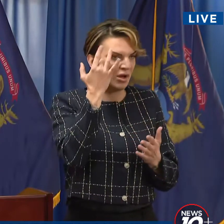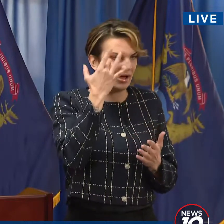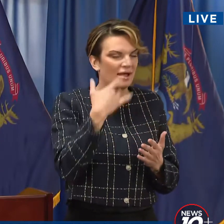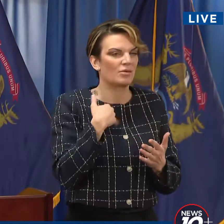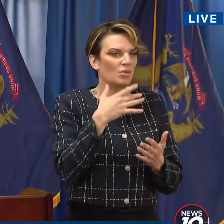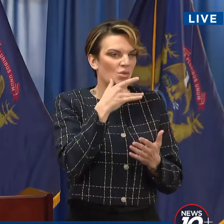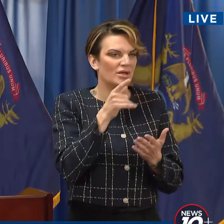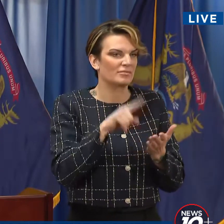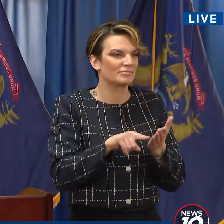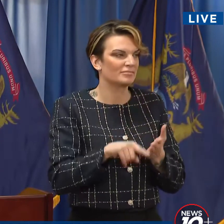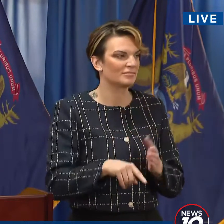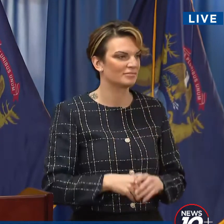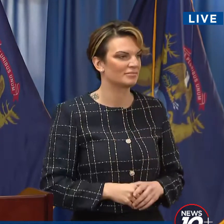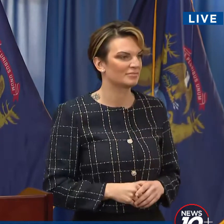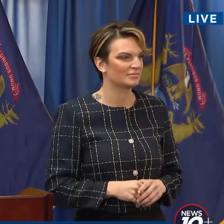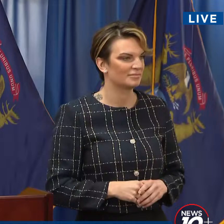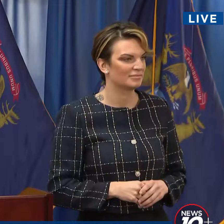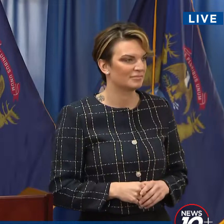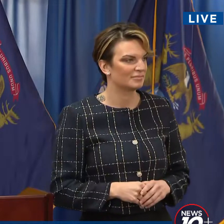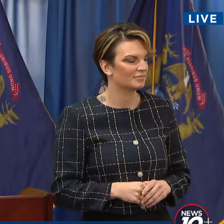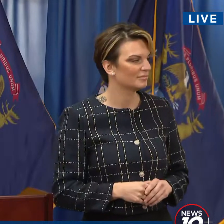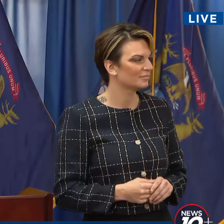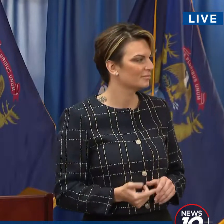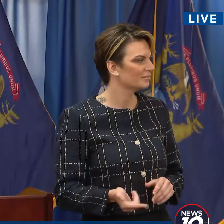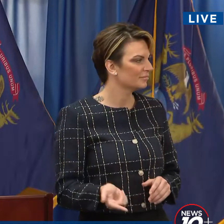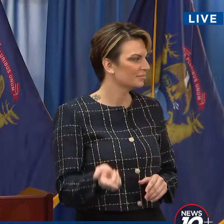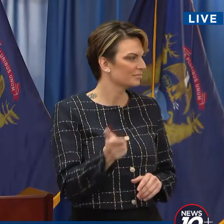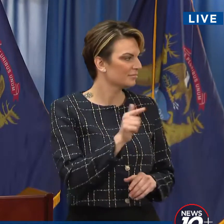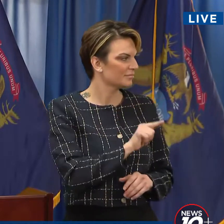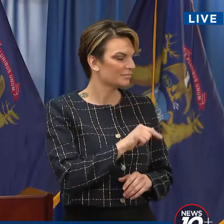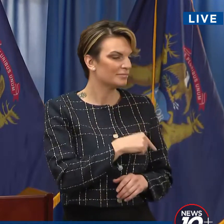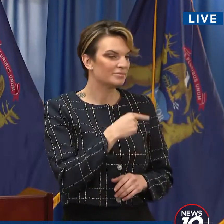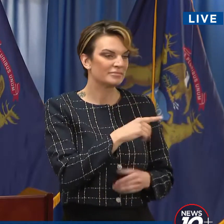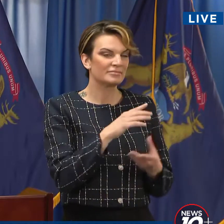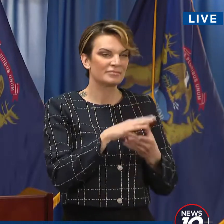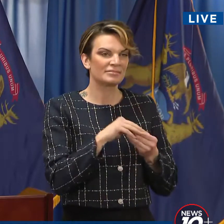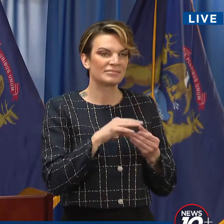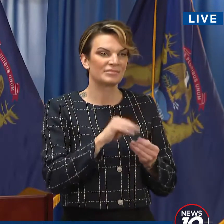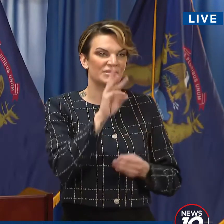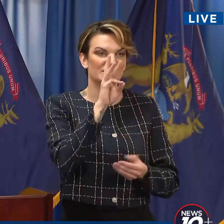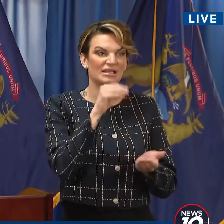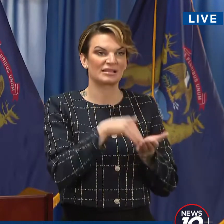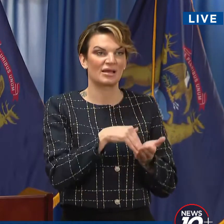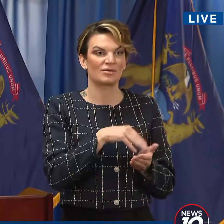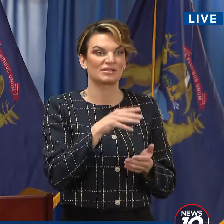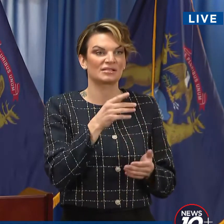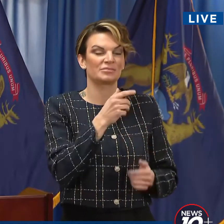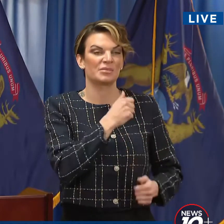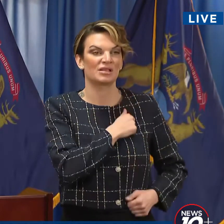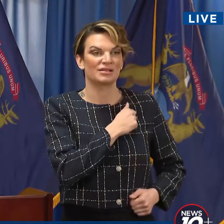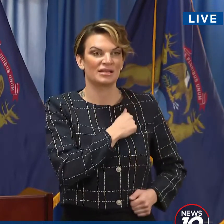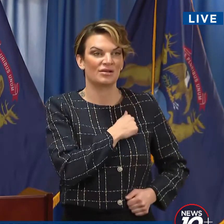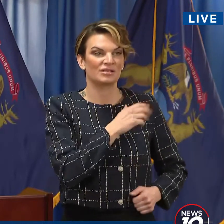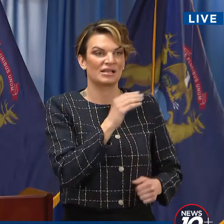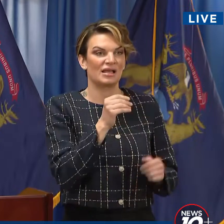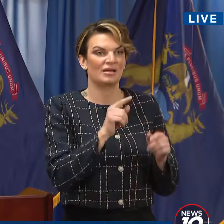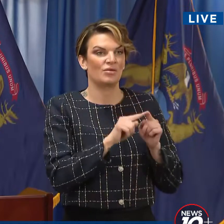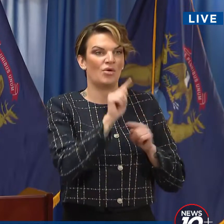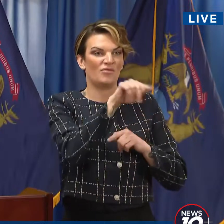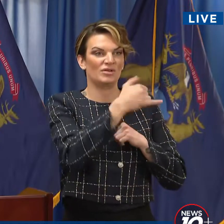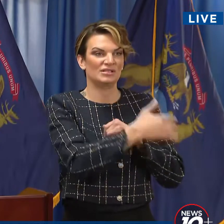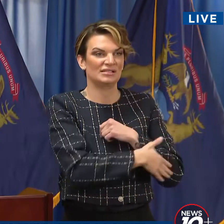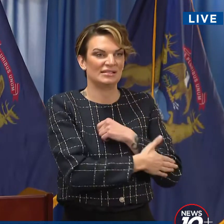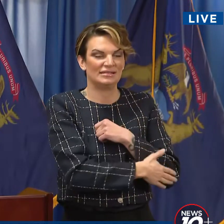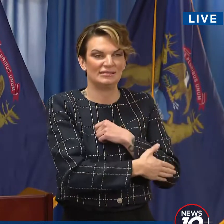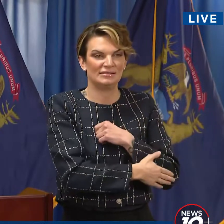in the months and years ahead. Secretary, you mentioned the 6,000 military and overseas ballots that are Yeah. still outstanding. Just because so many of these